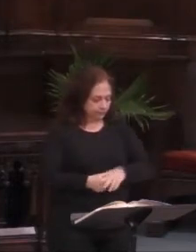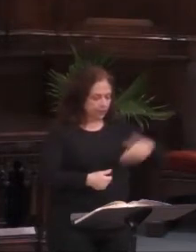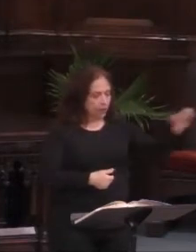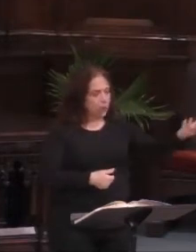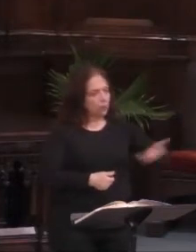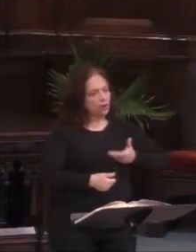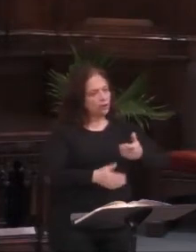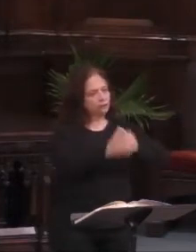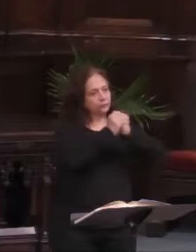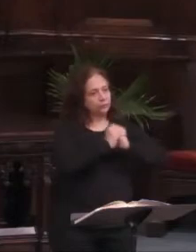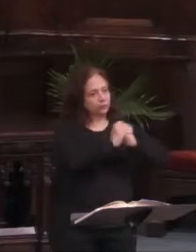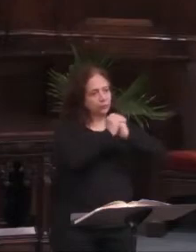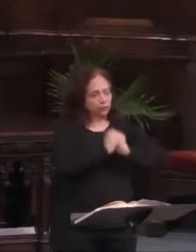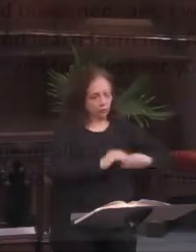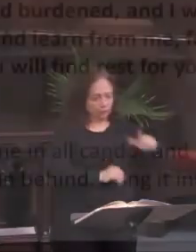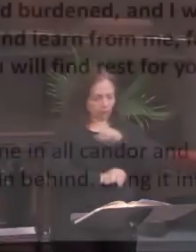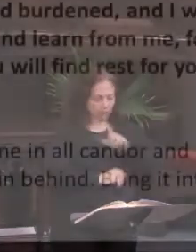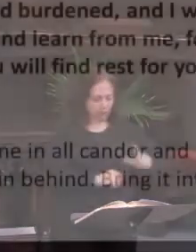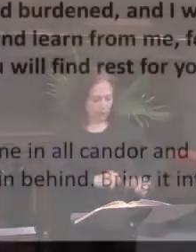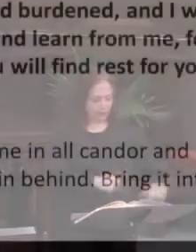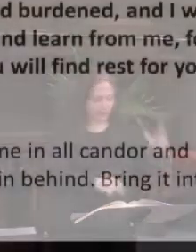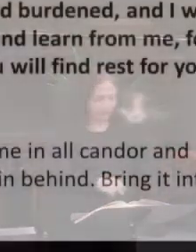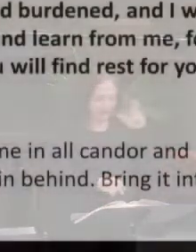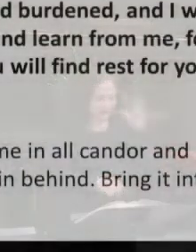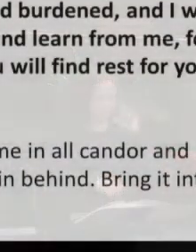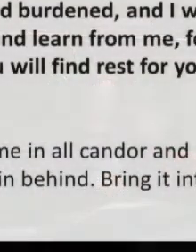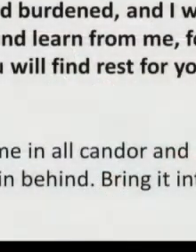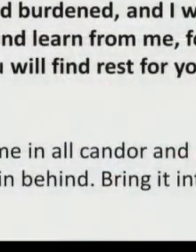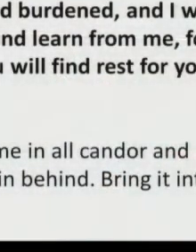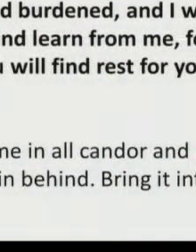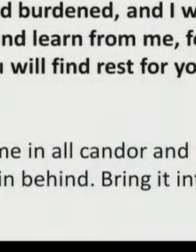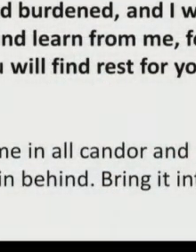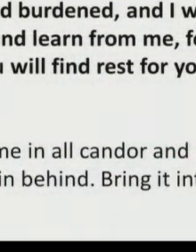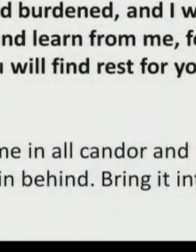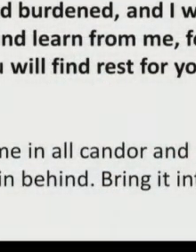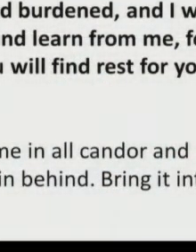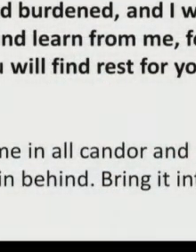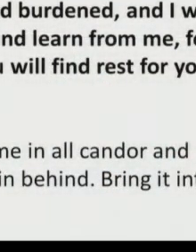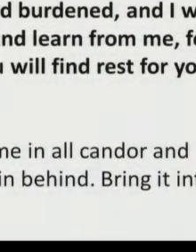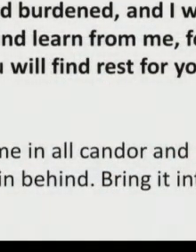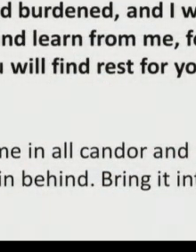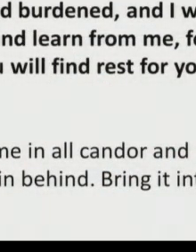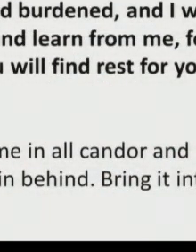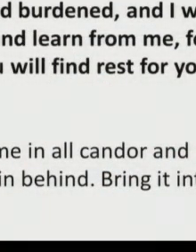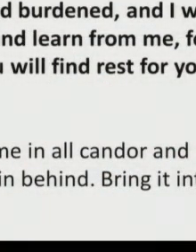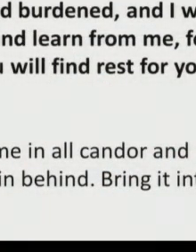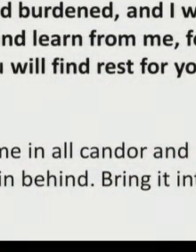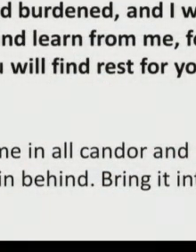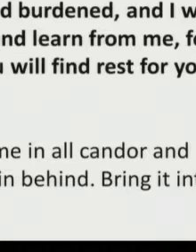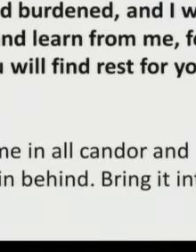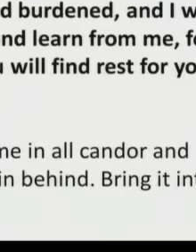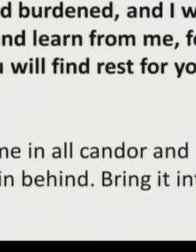Welcome to the worship of the Lord. Hear the words of Jesus as he calls us today.